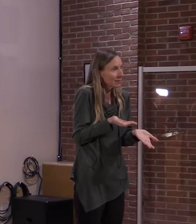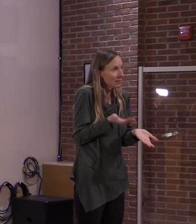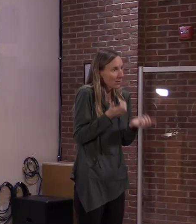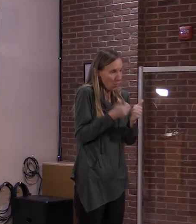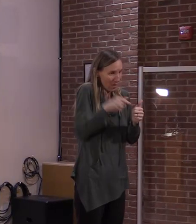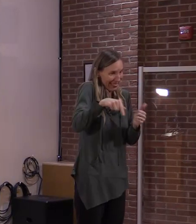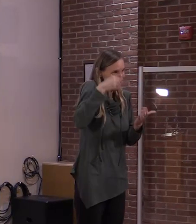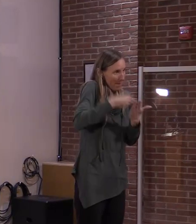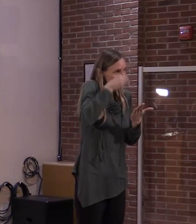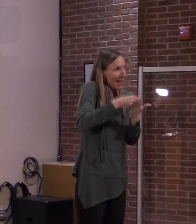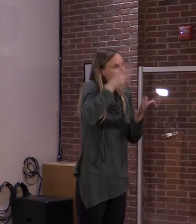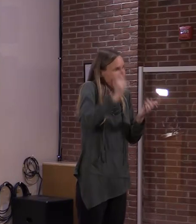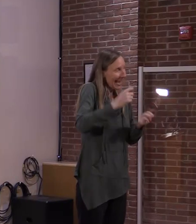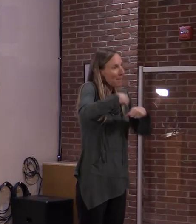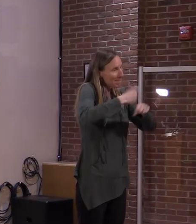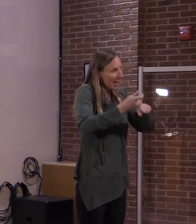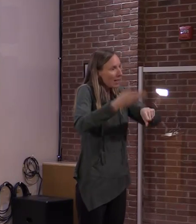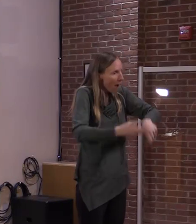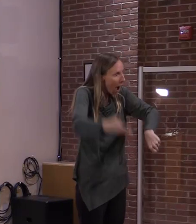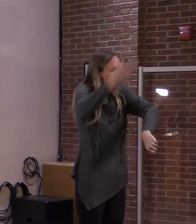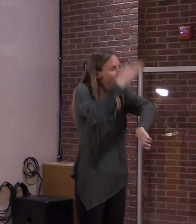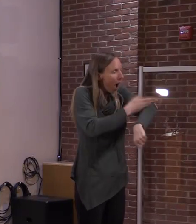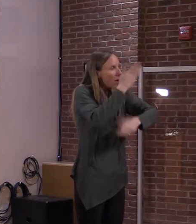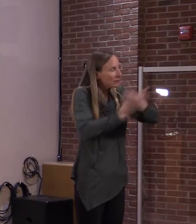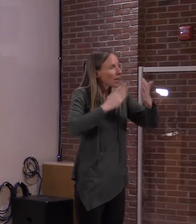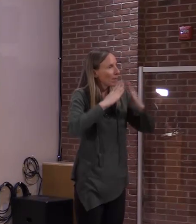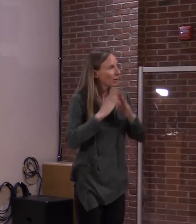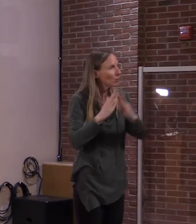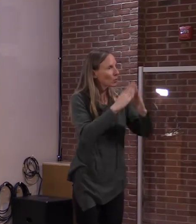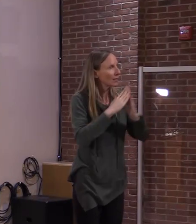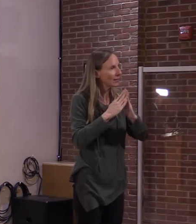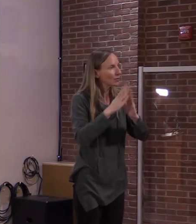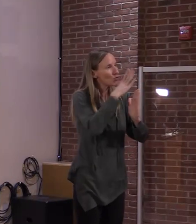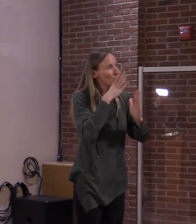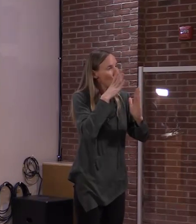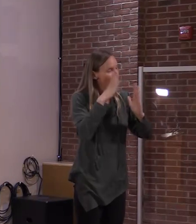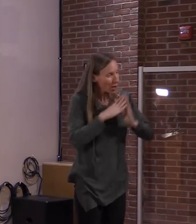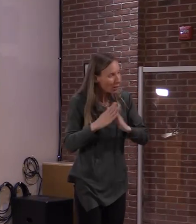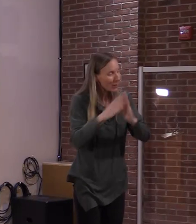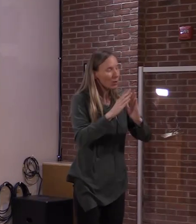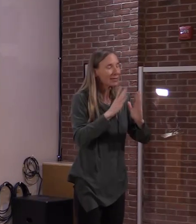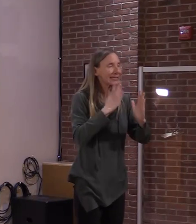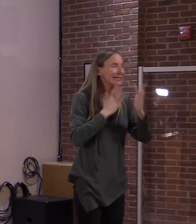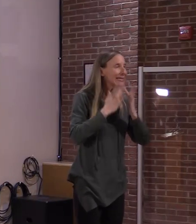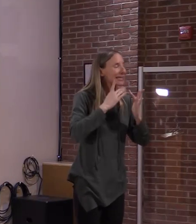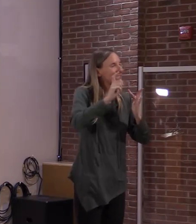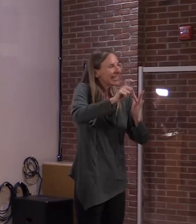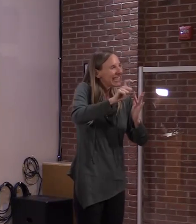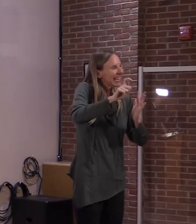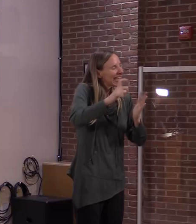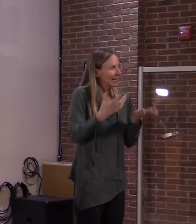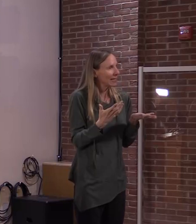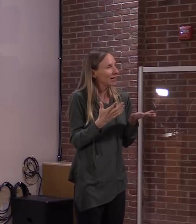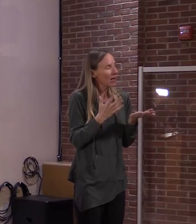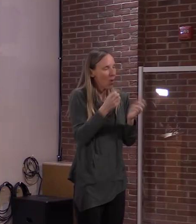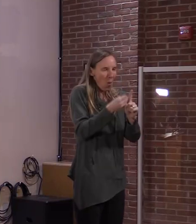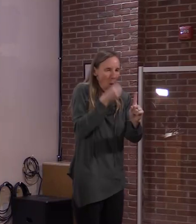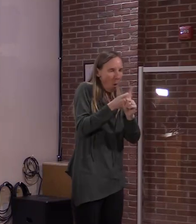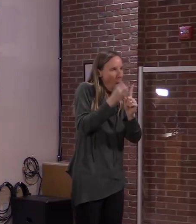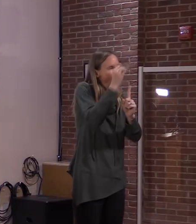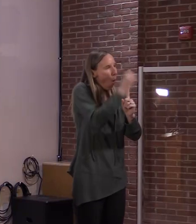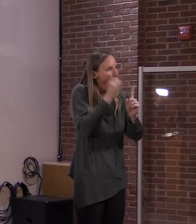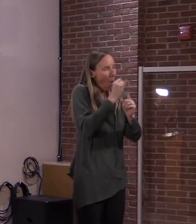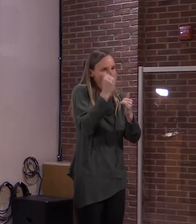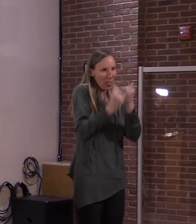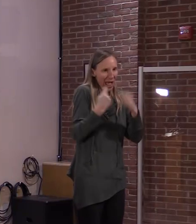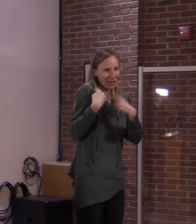to transform some of the communities, some of the communities in the rural parts of the states that have been impacted greatly